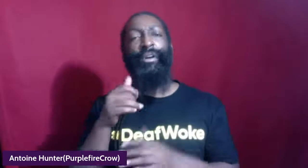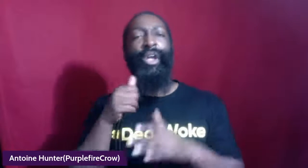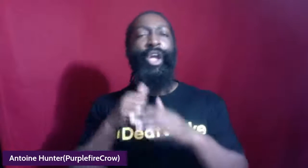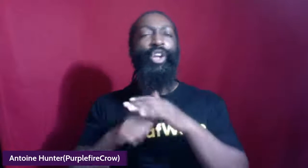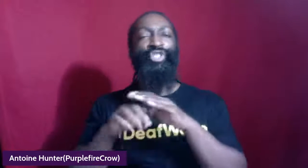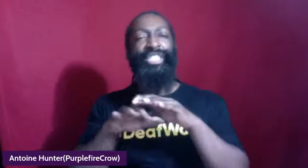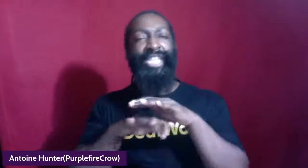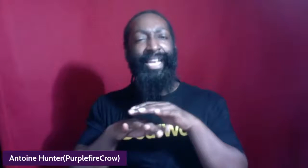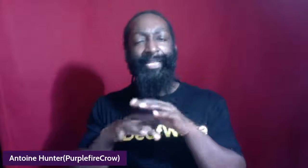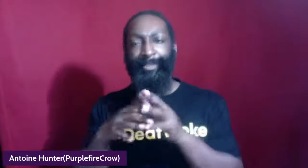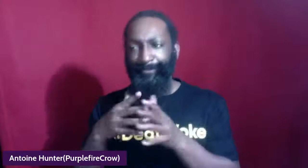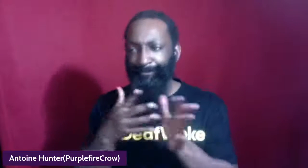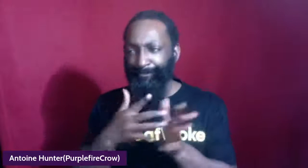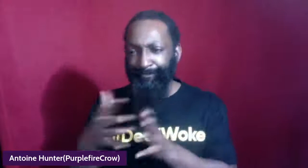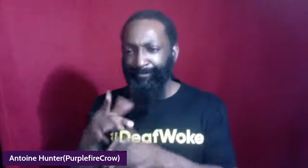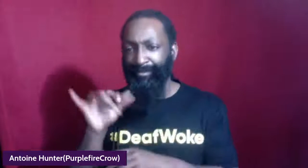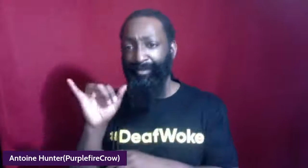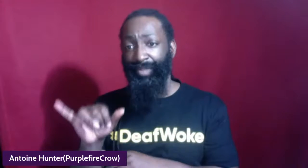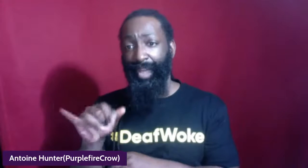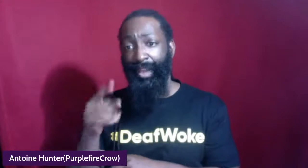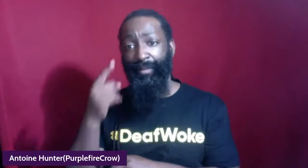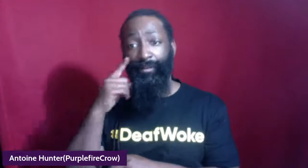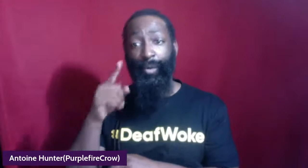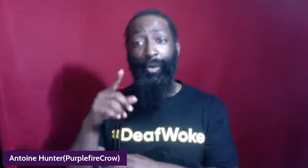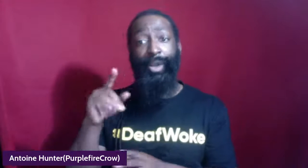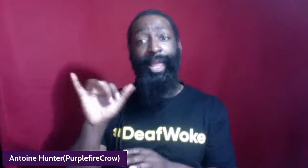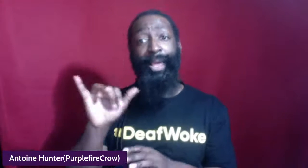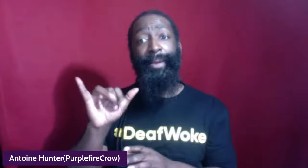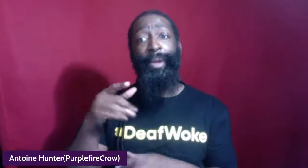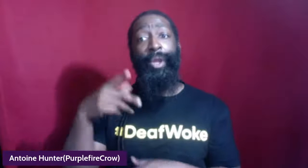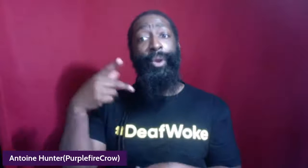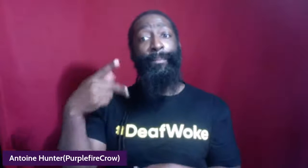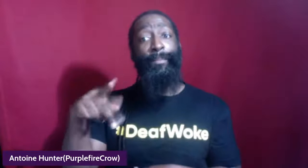She was an understudy for Purple Lady.